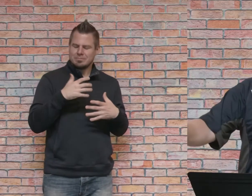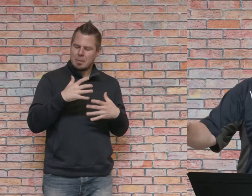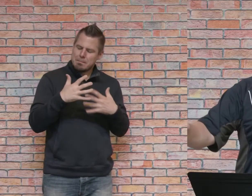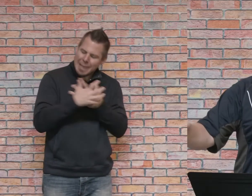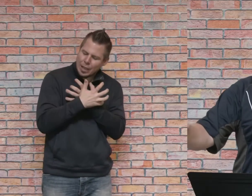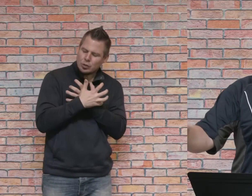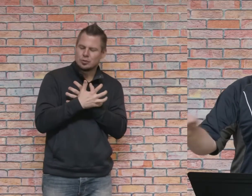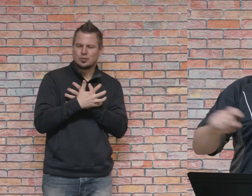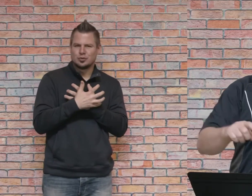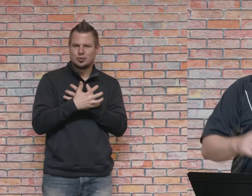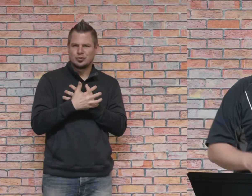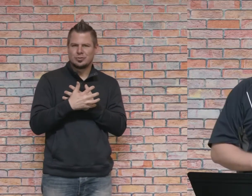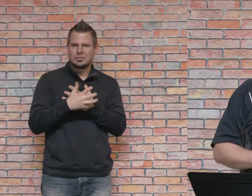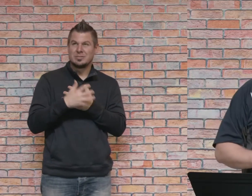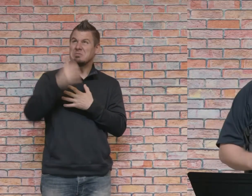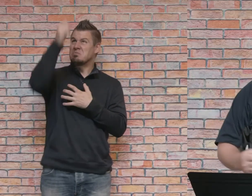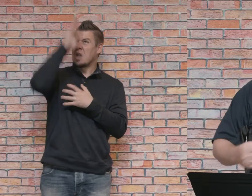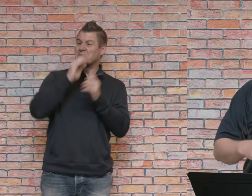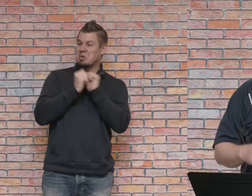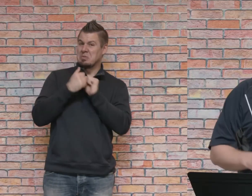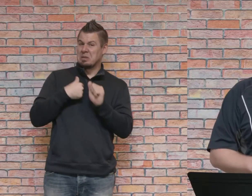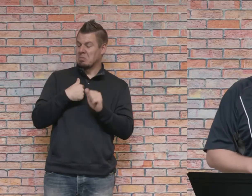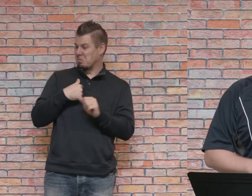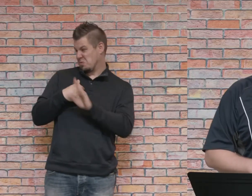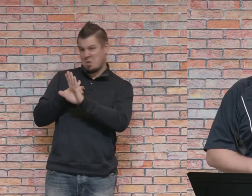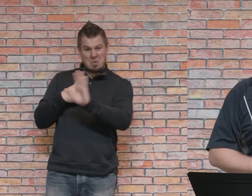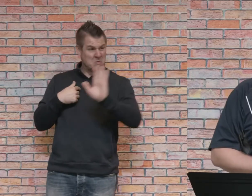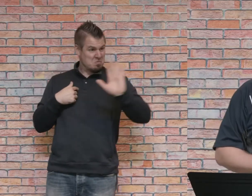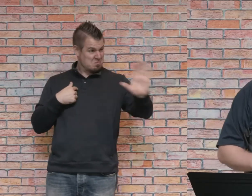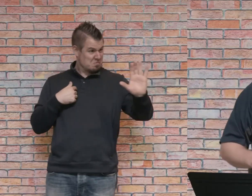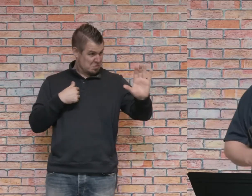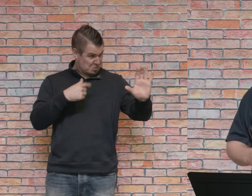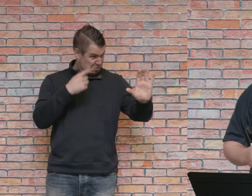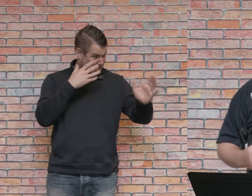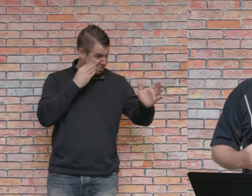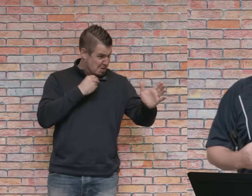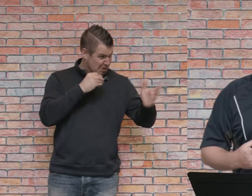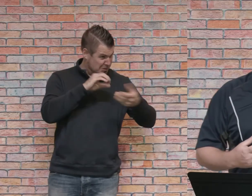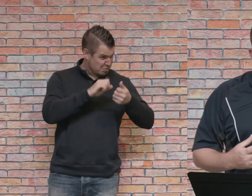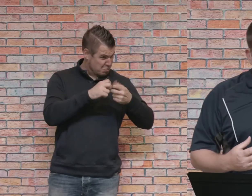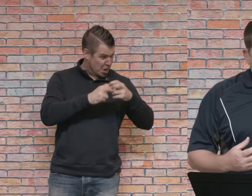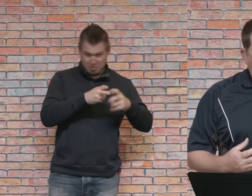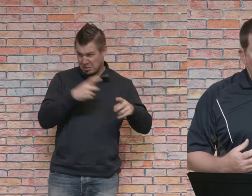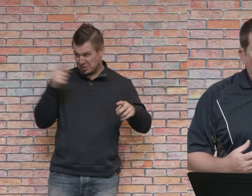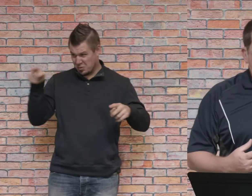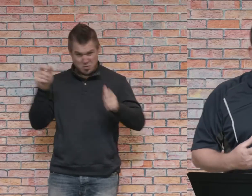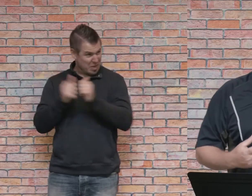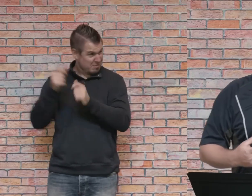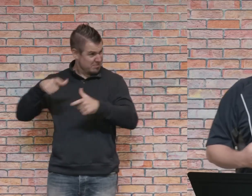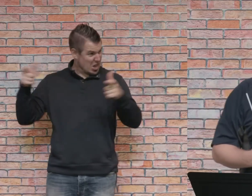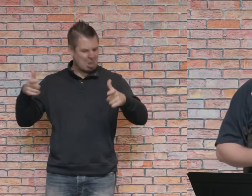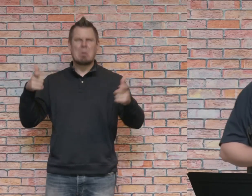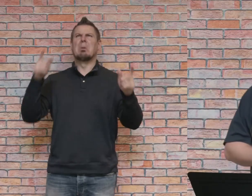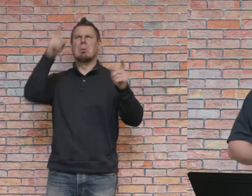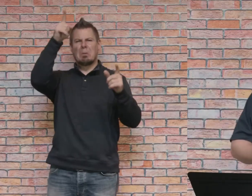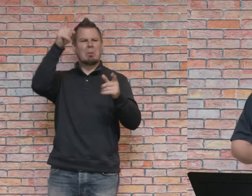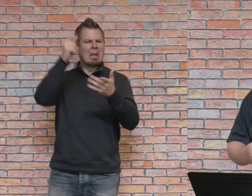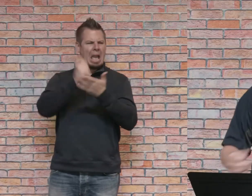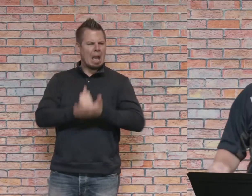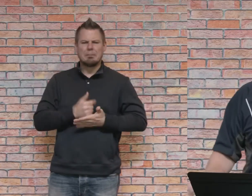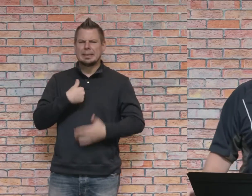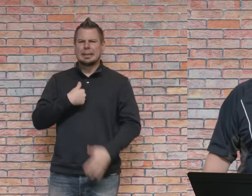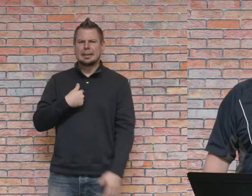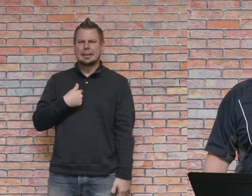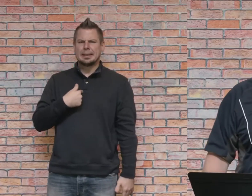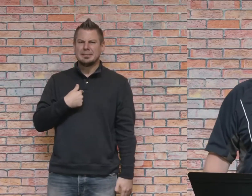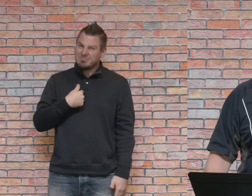can conquer this giant that is giving you problems because of the story that I had. And it's the same with us. We have a